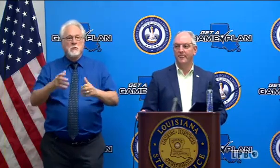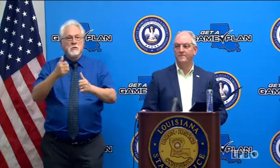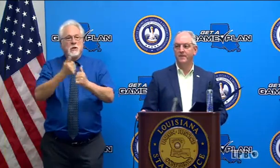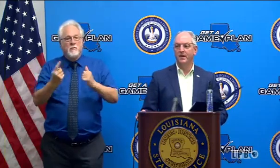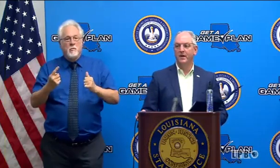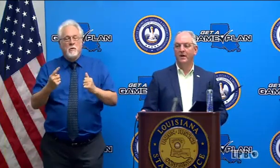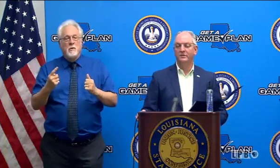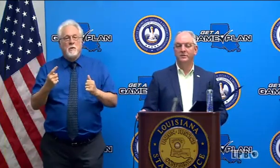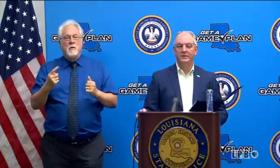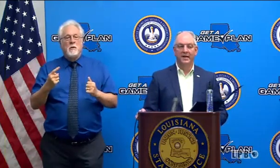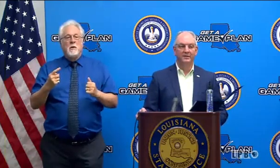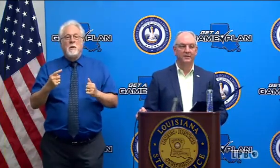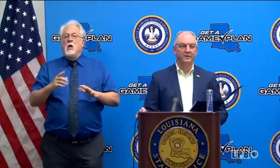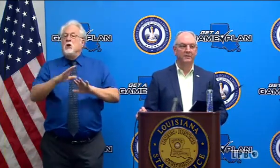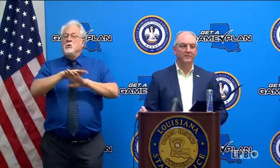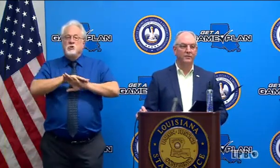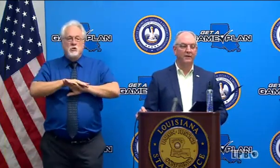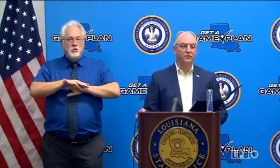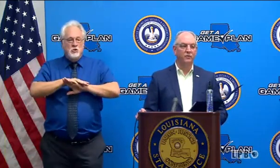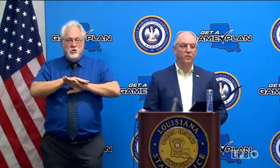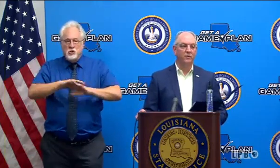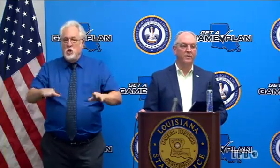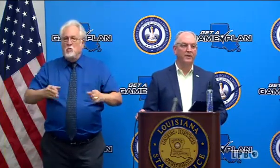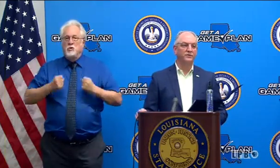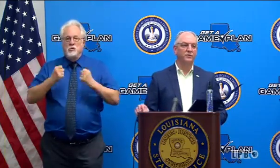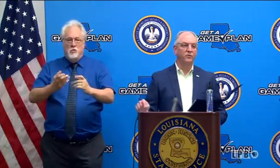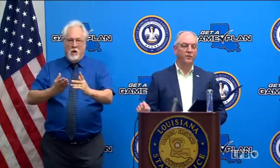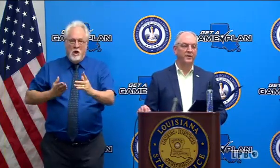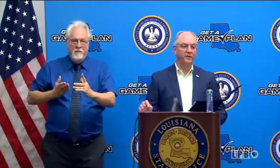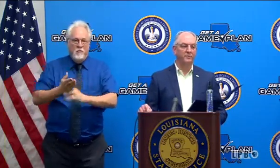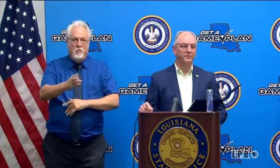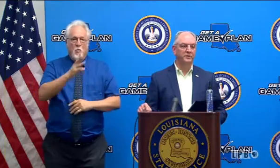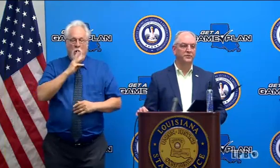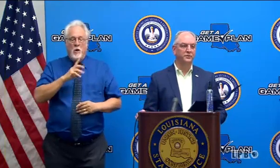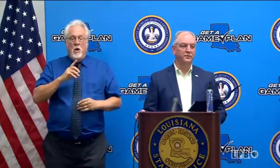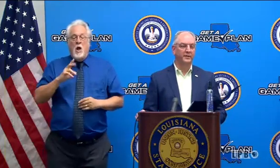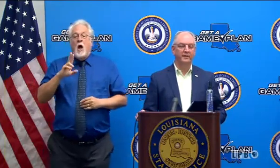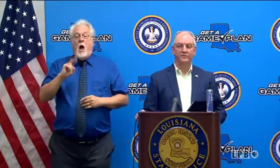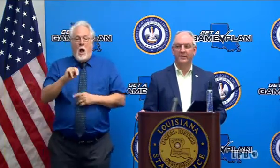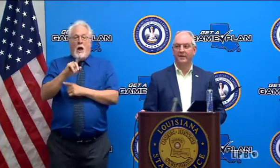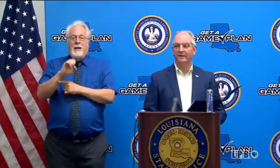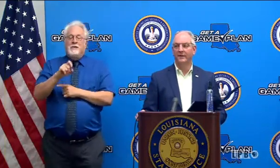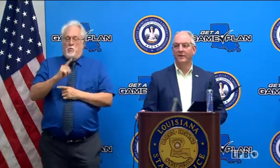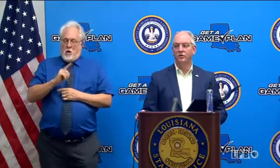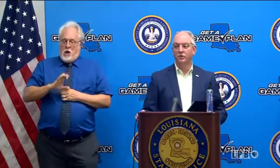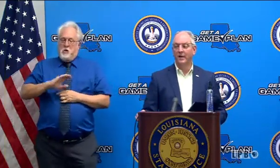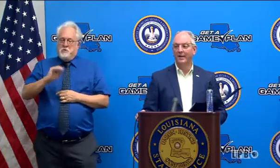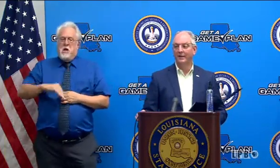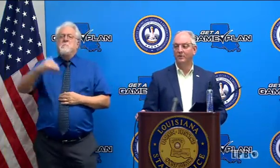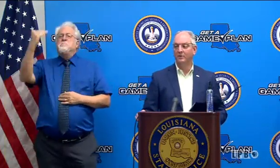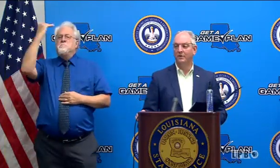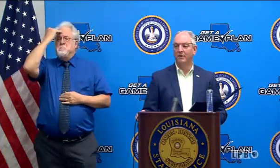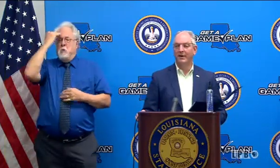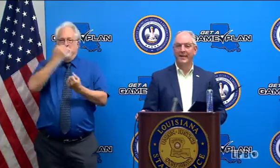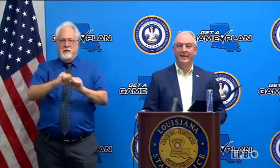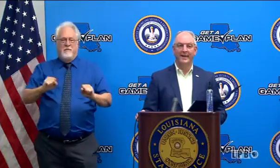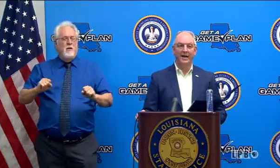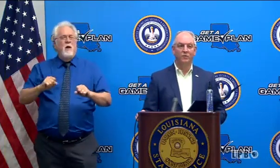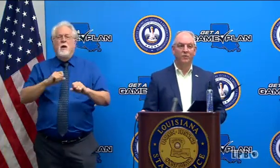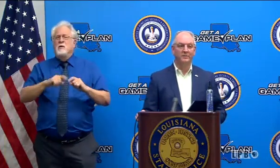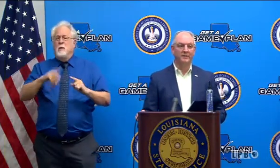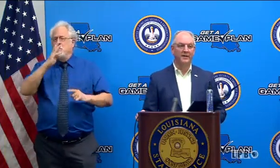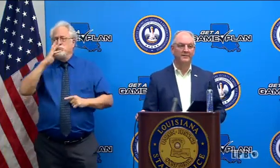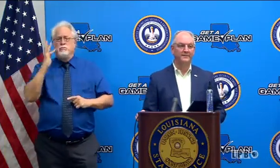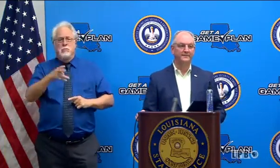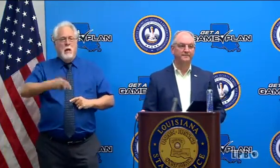everyone to not drive through water unless you are 100% sure that it is safe. Do not disregard any